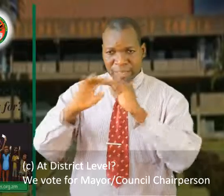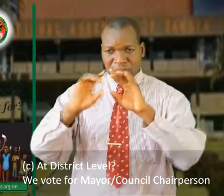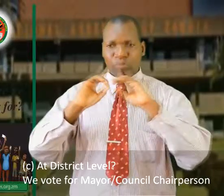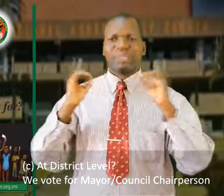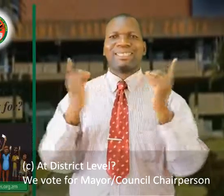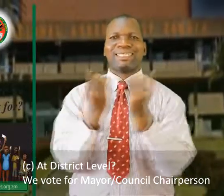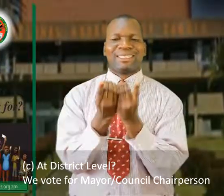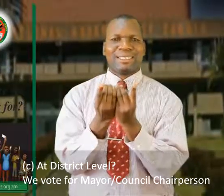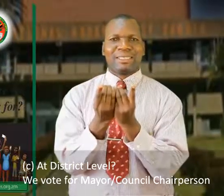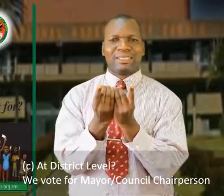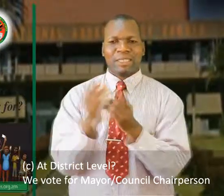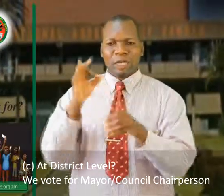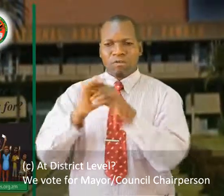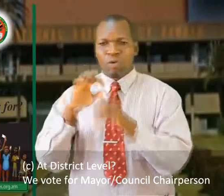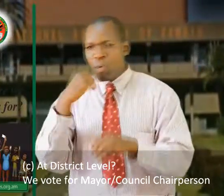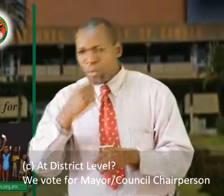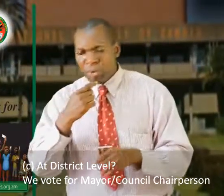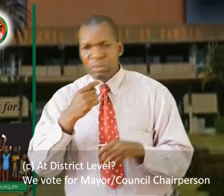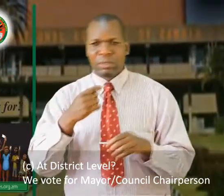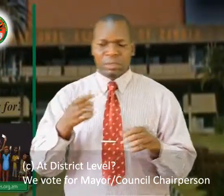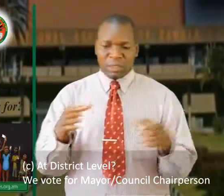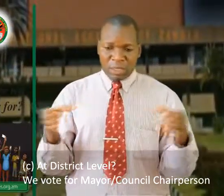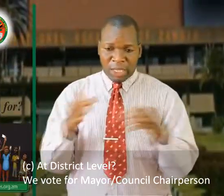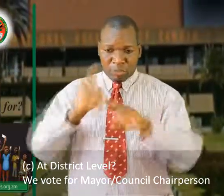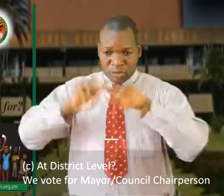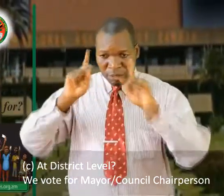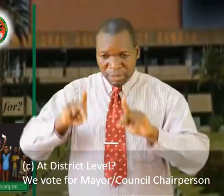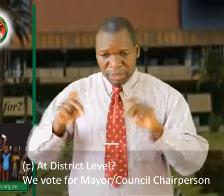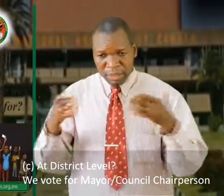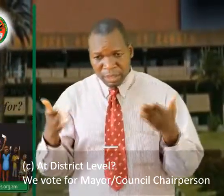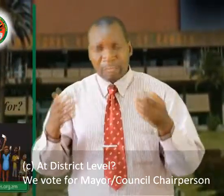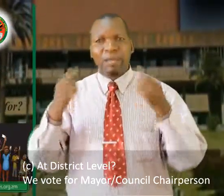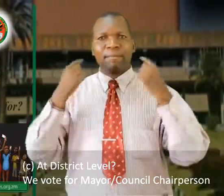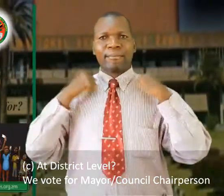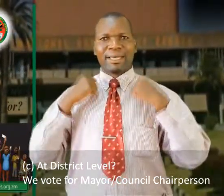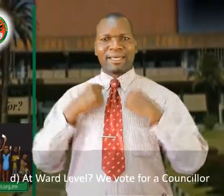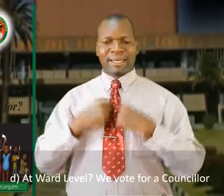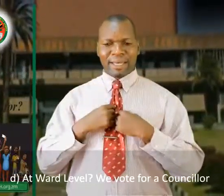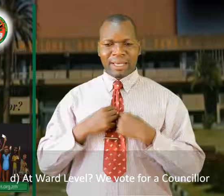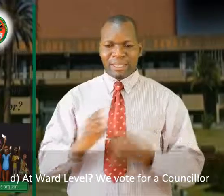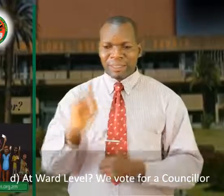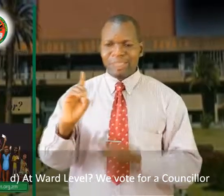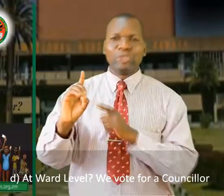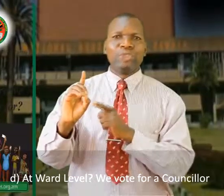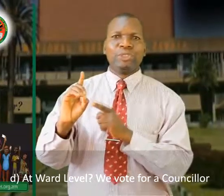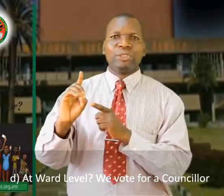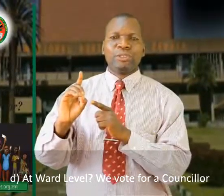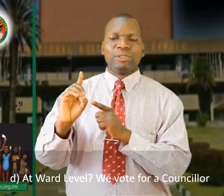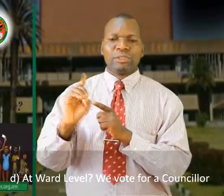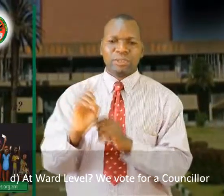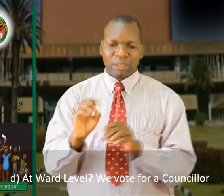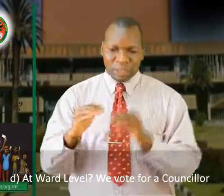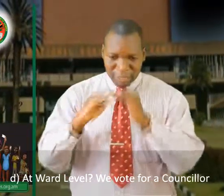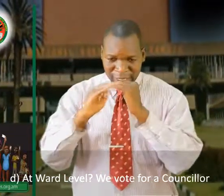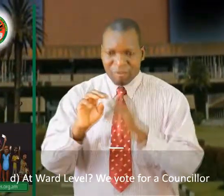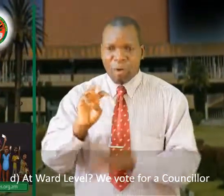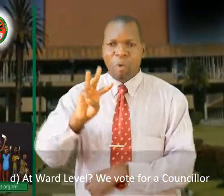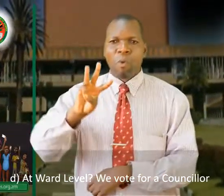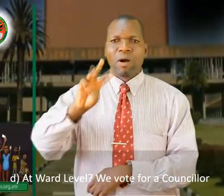we vote for mayor or council chairperson. D. At ward level,